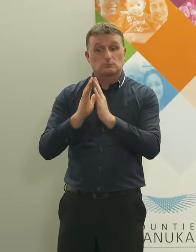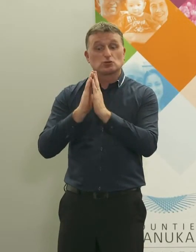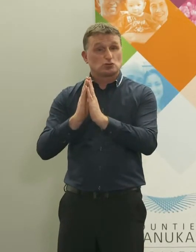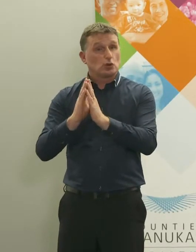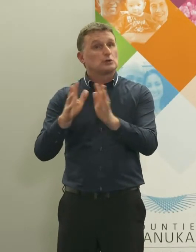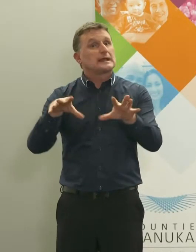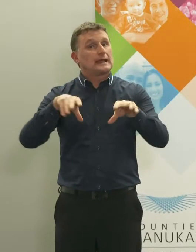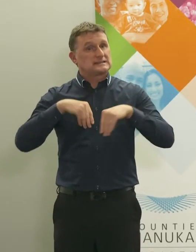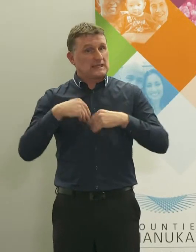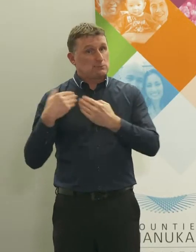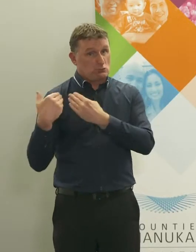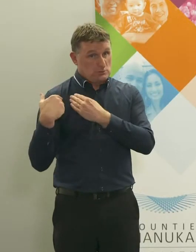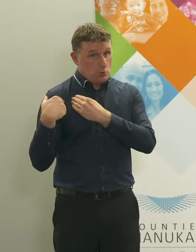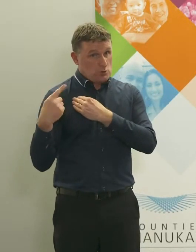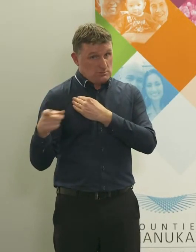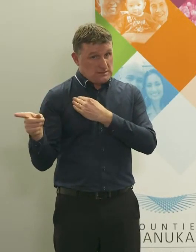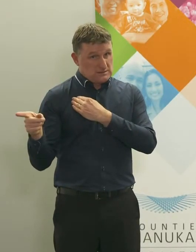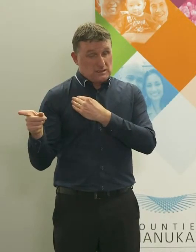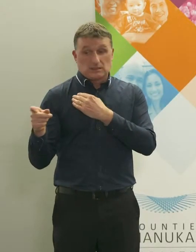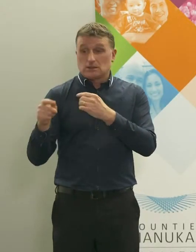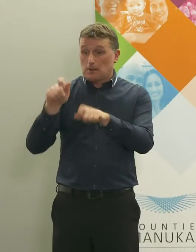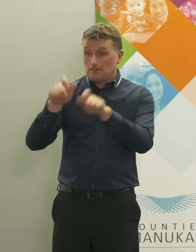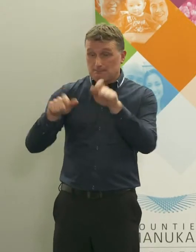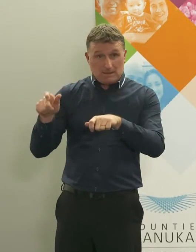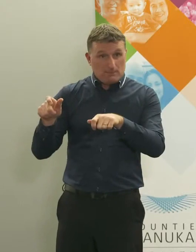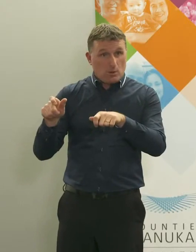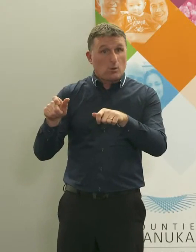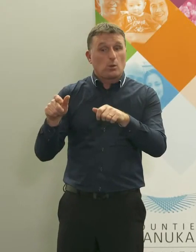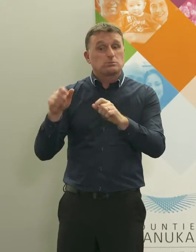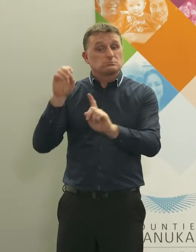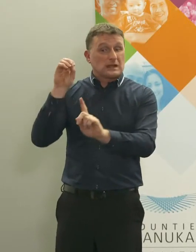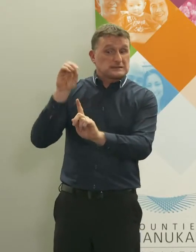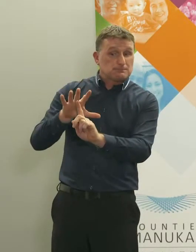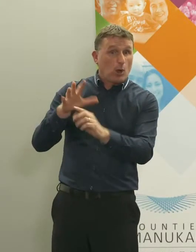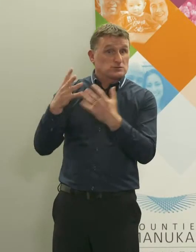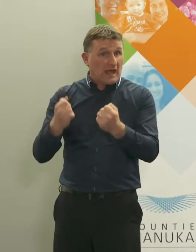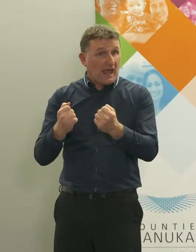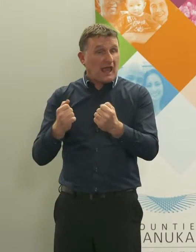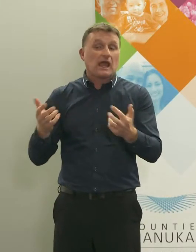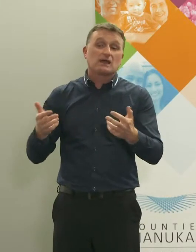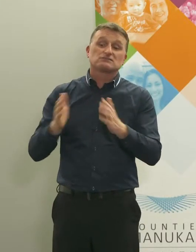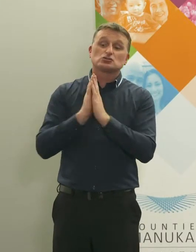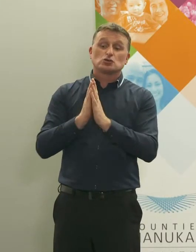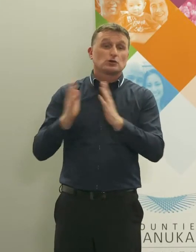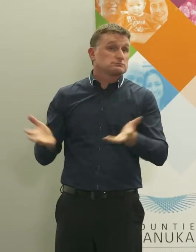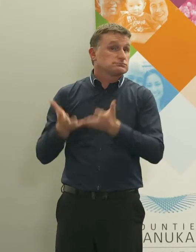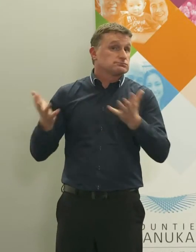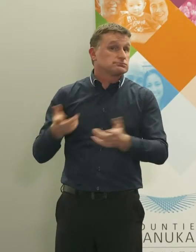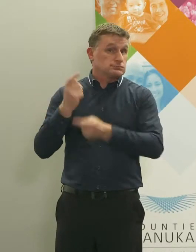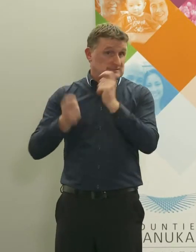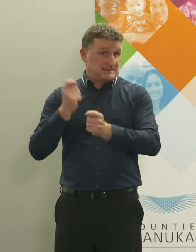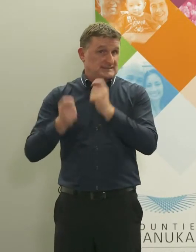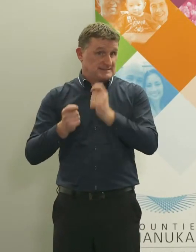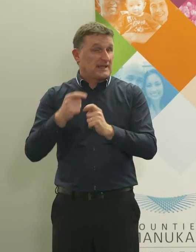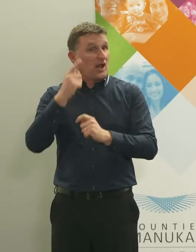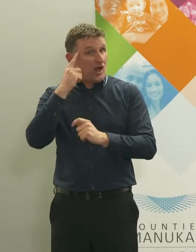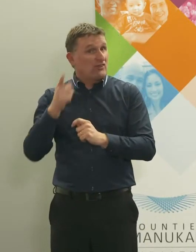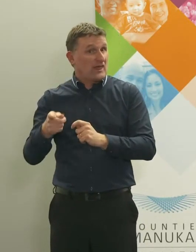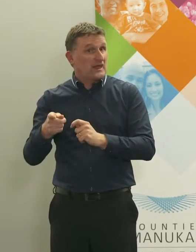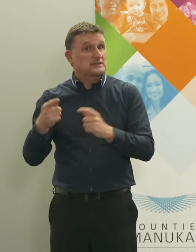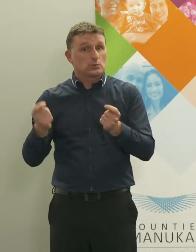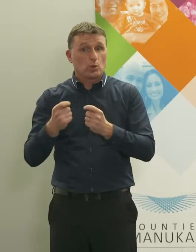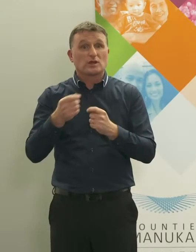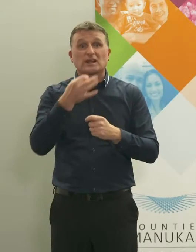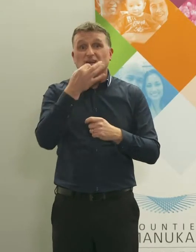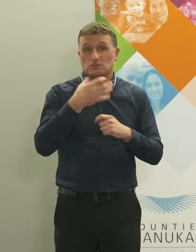to encourage people who are involved with the church to get the test, and the testing numbers would indicate that that is working. Okay, last couple of